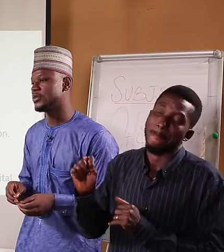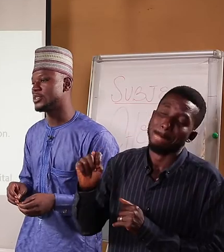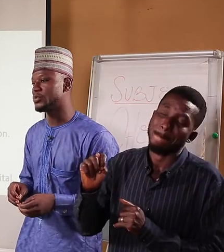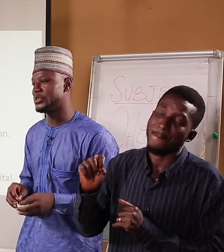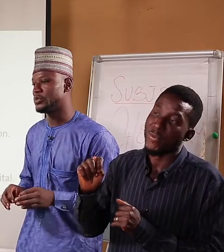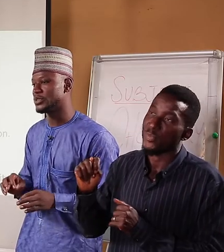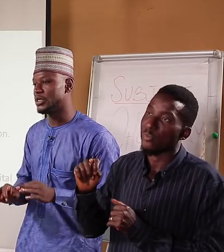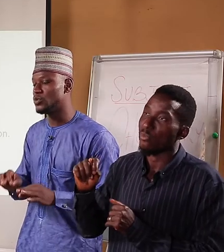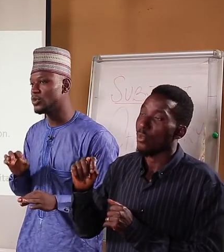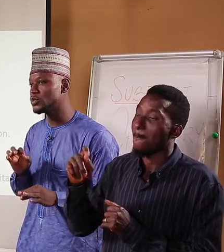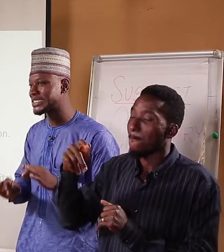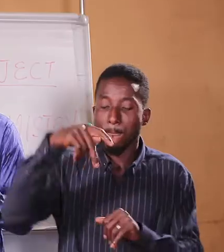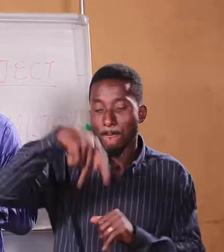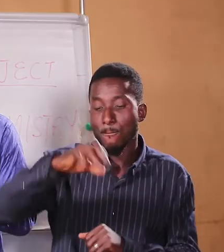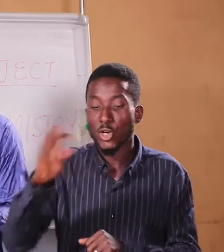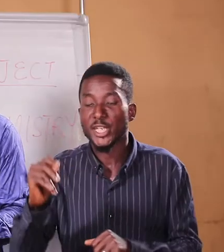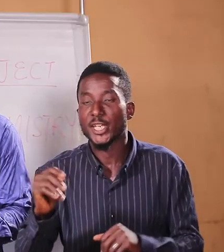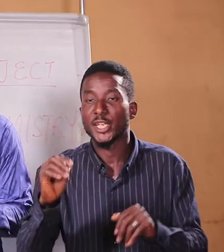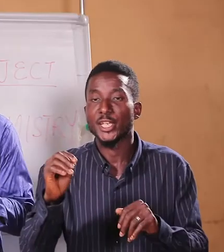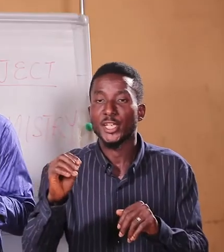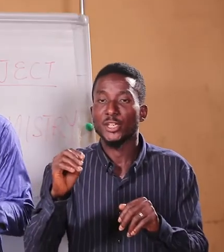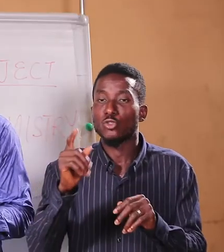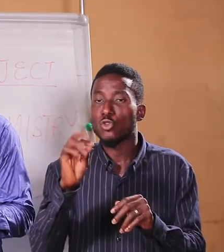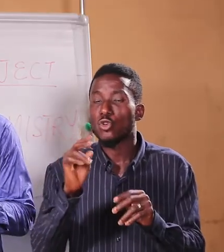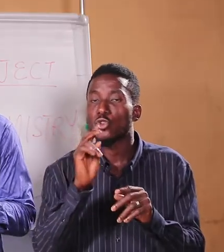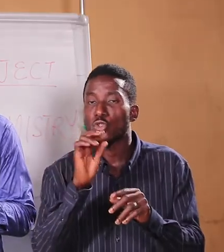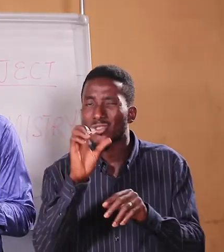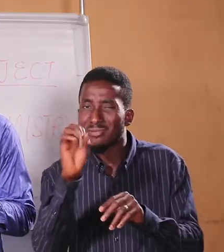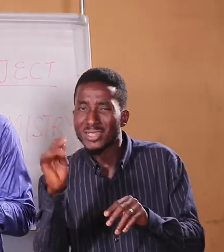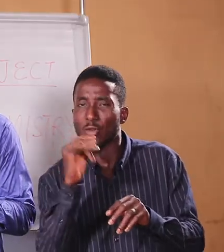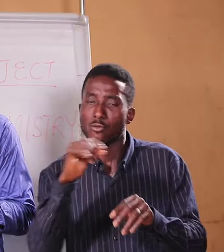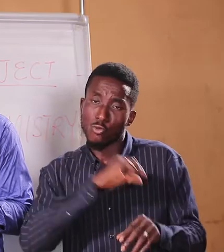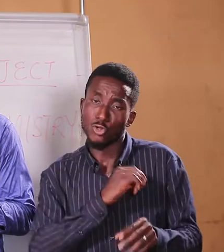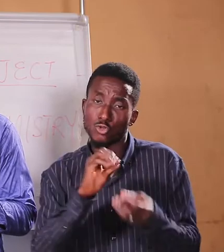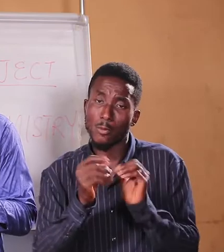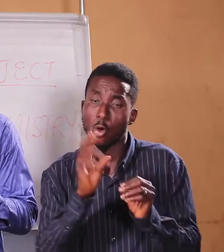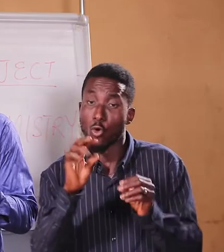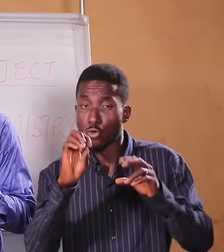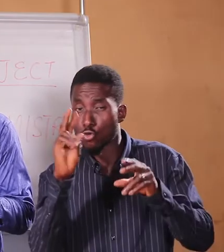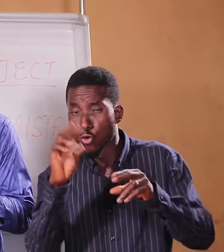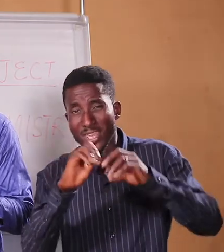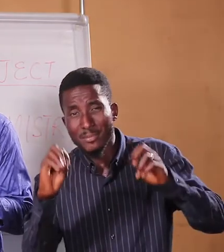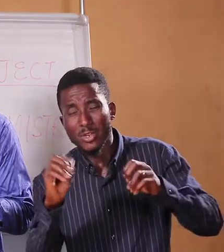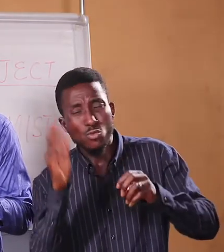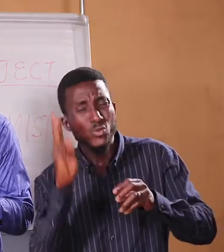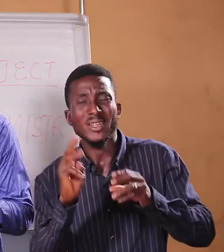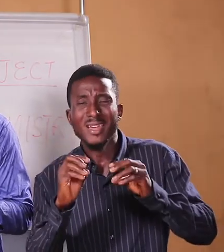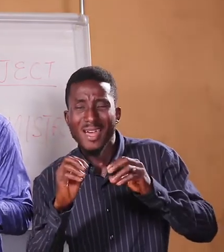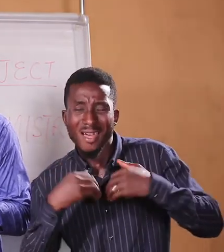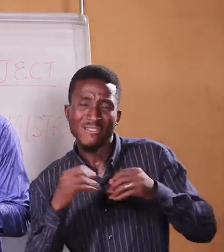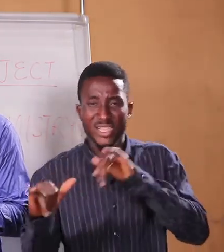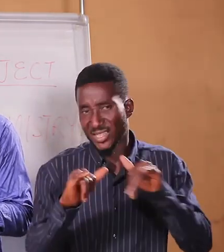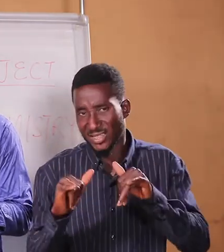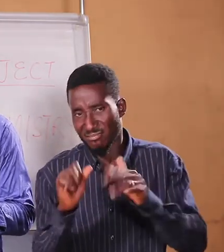Pauli exclusive principle said no set of quantum number, or no element will have the same set of